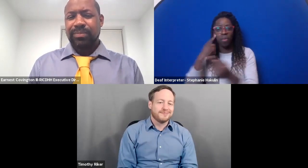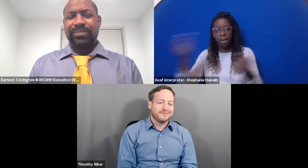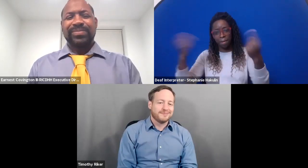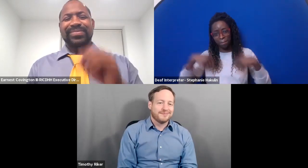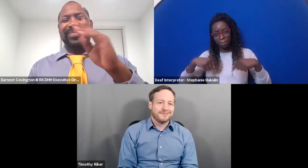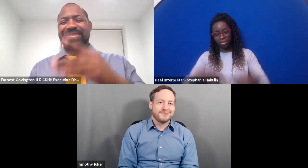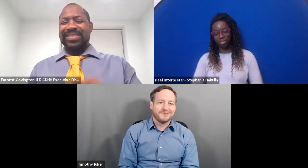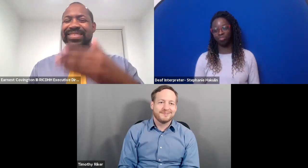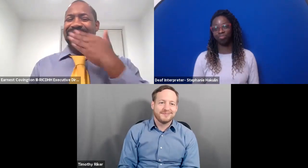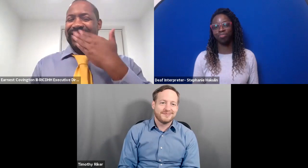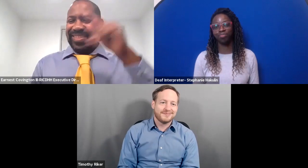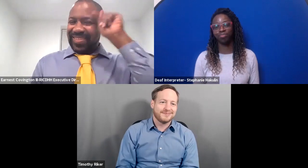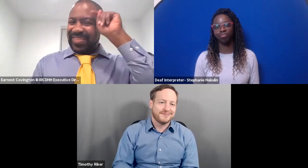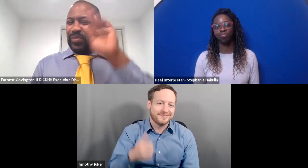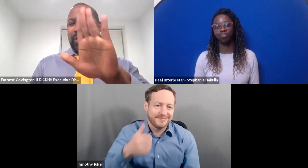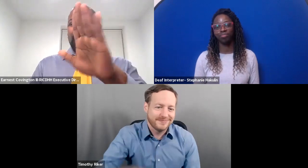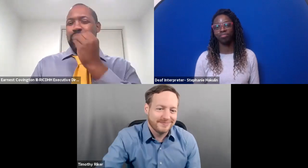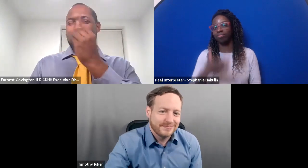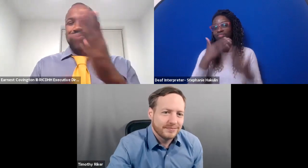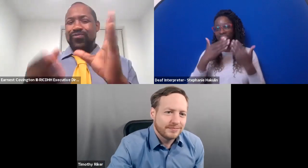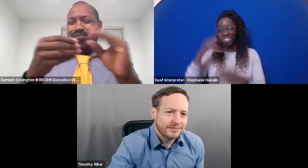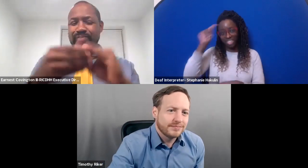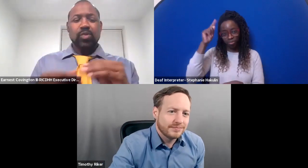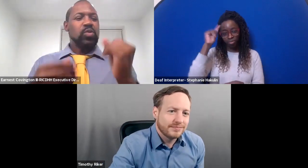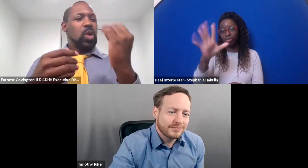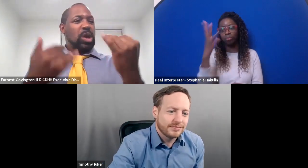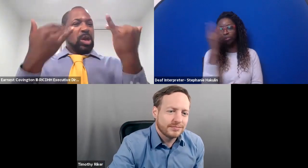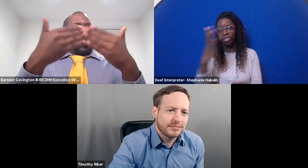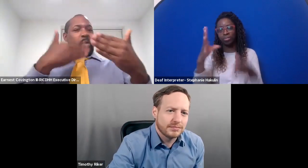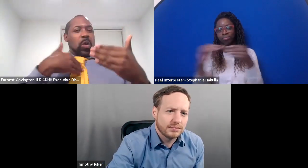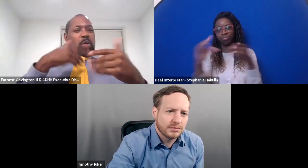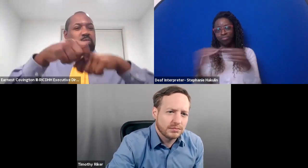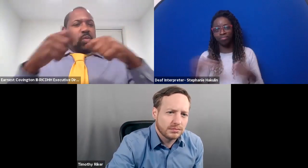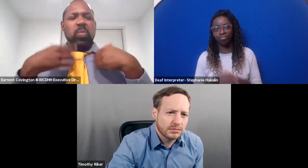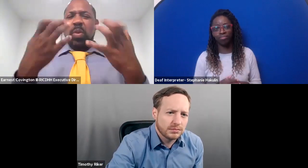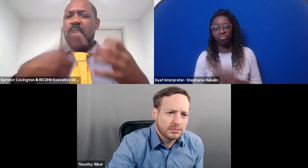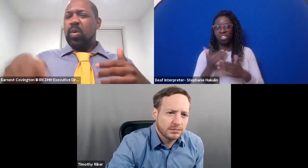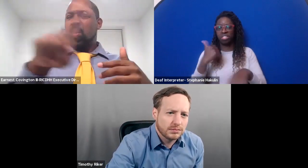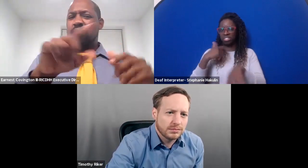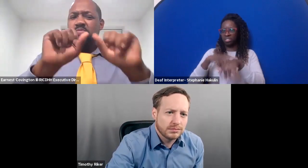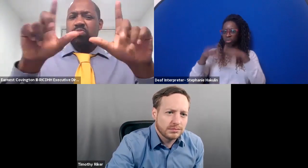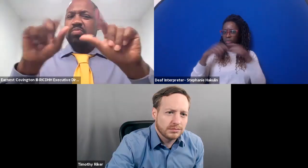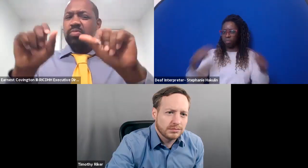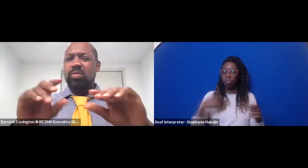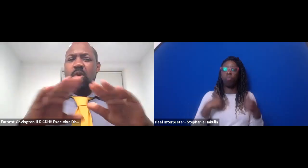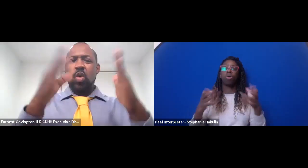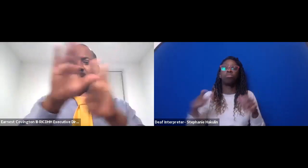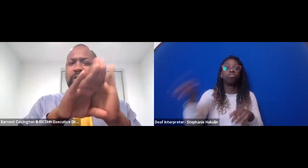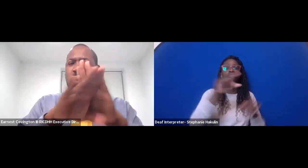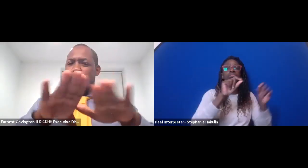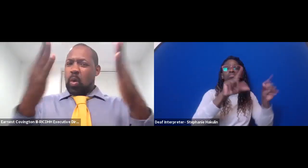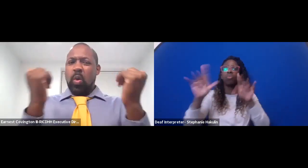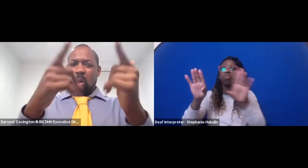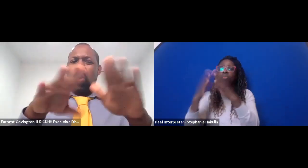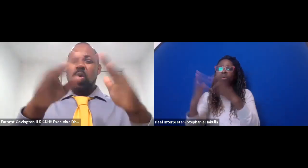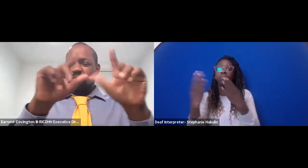want to thank everyone who came tonight. Thank you so much, Tim. Loved your remarks. It is time to